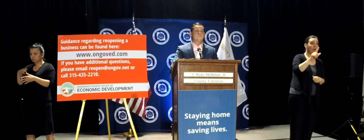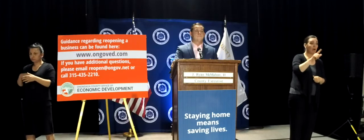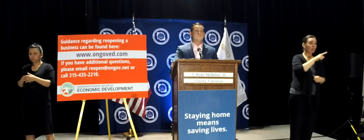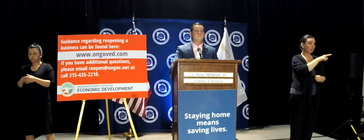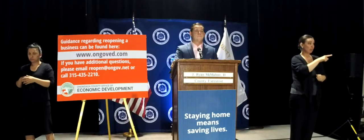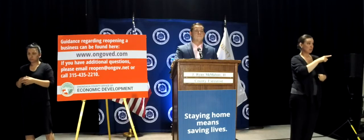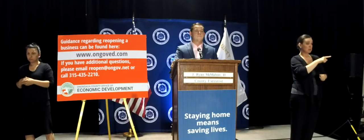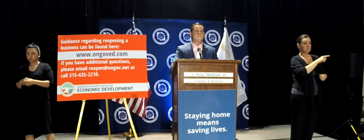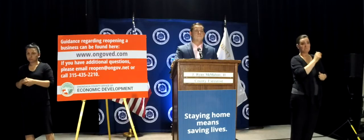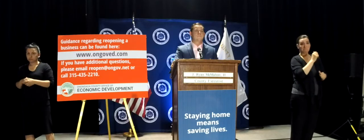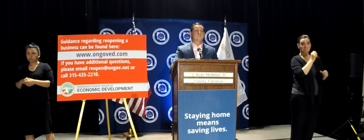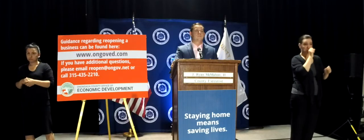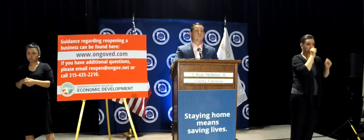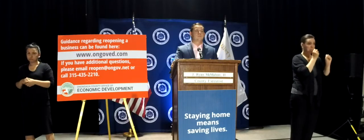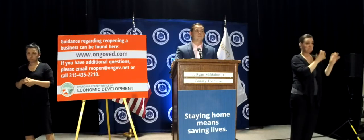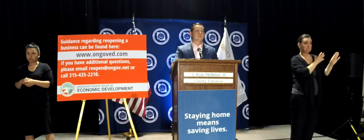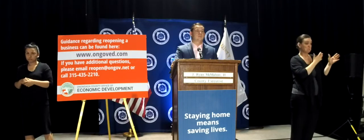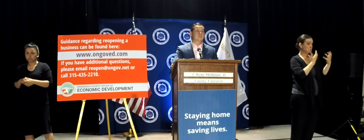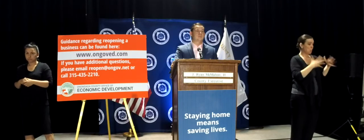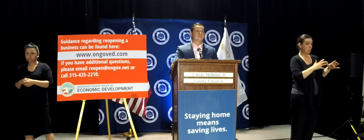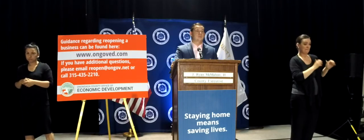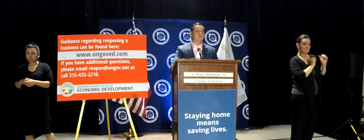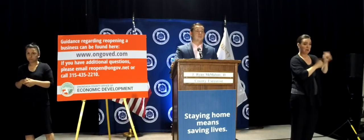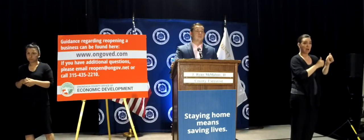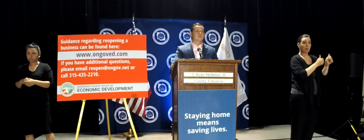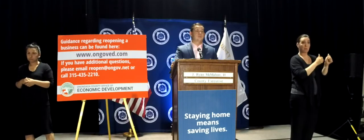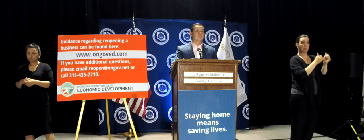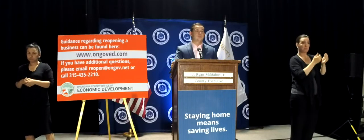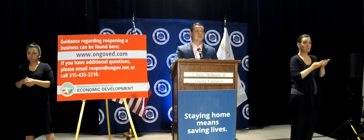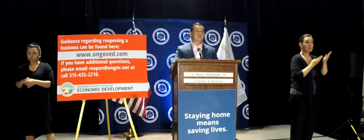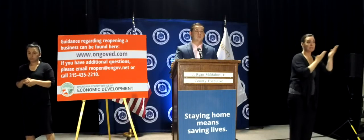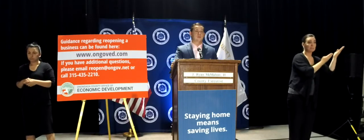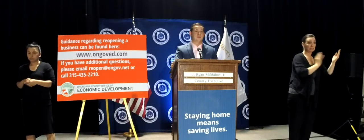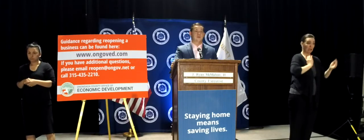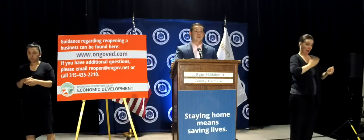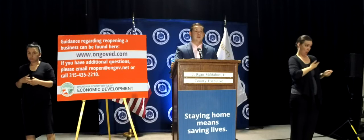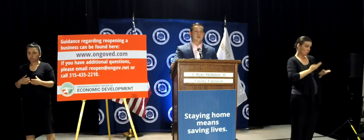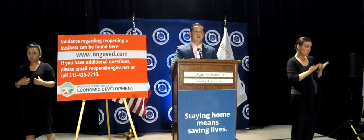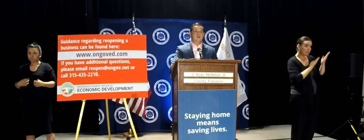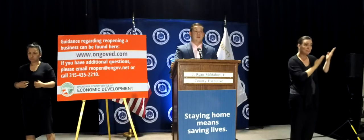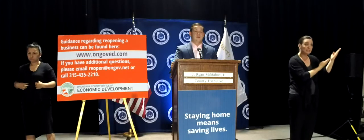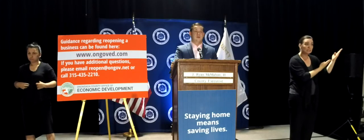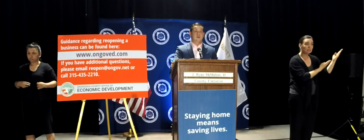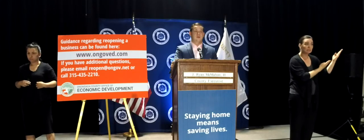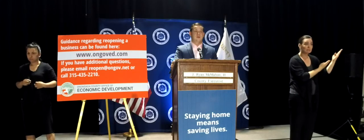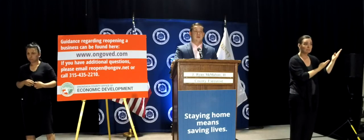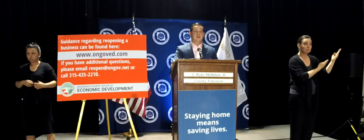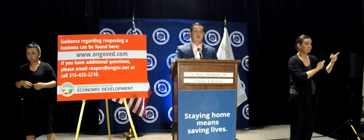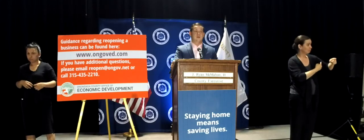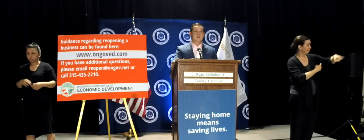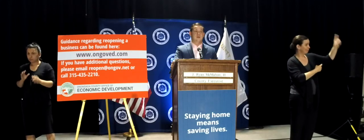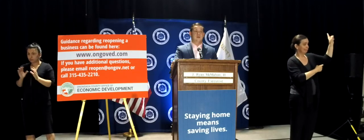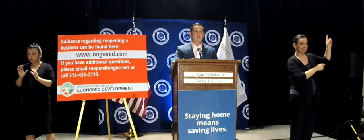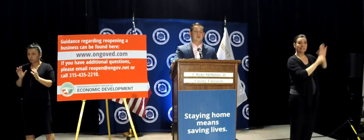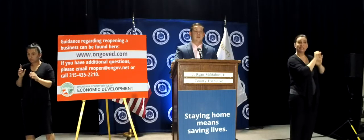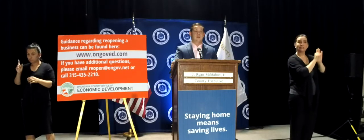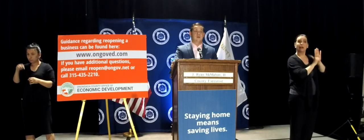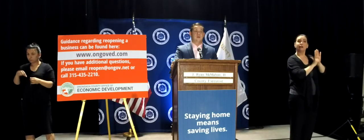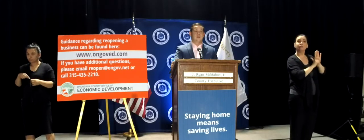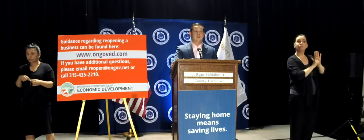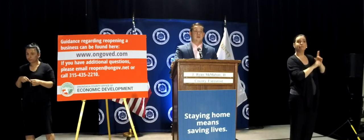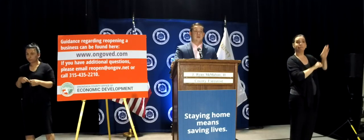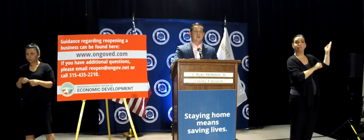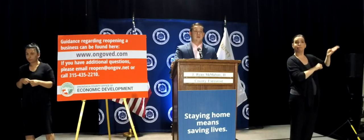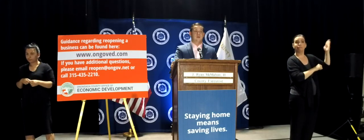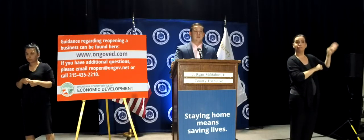So, hypothetically, if guidance doesn't come tonight and we get into tomorrow afternoon and there's no guidance, are